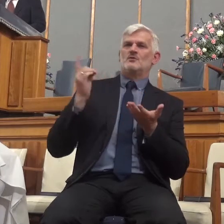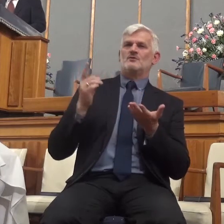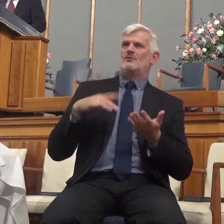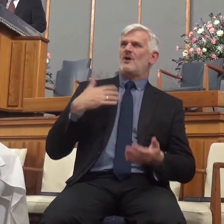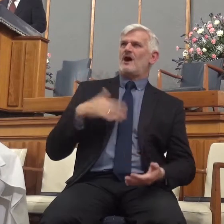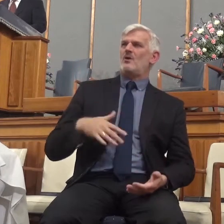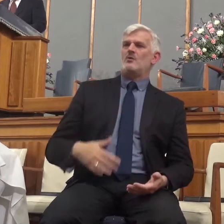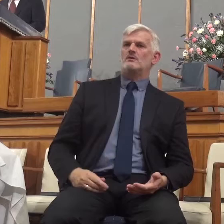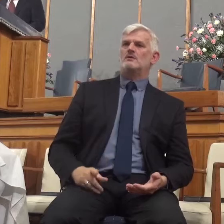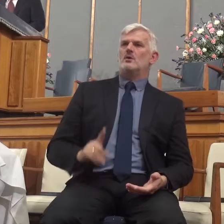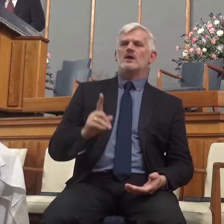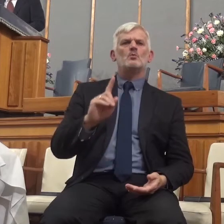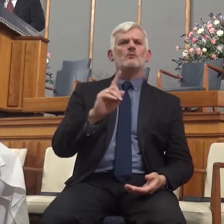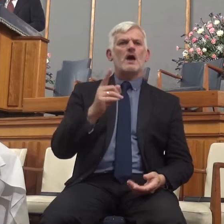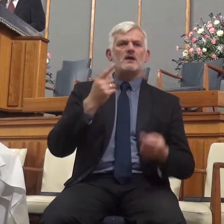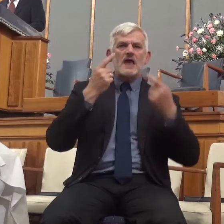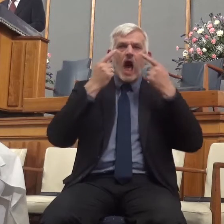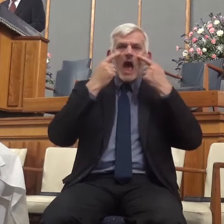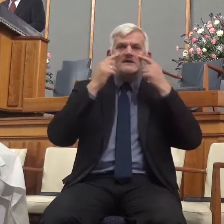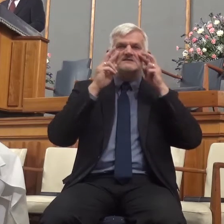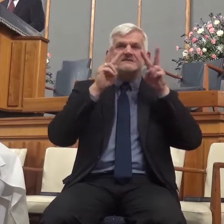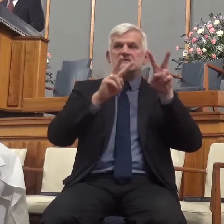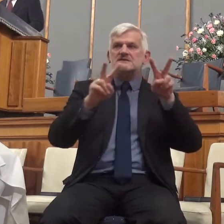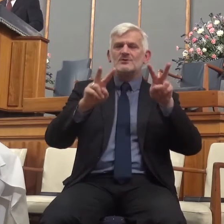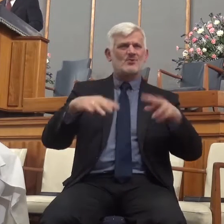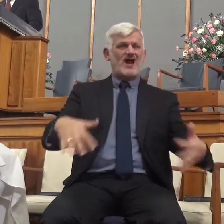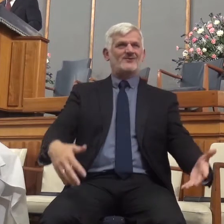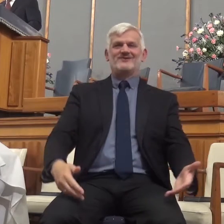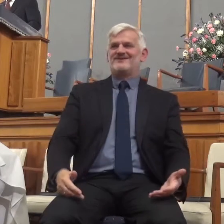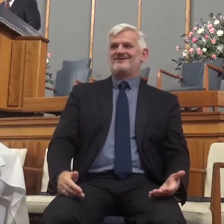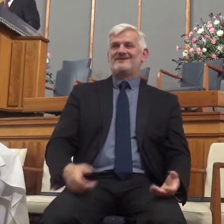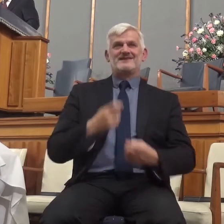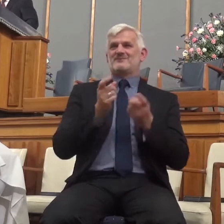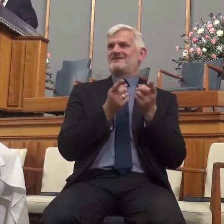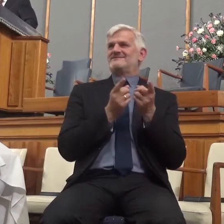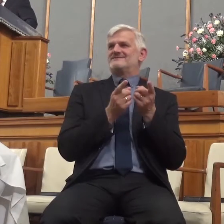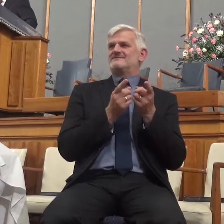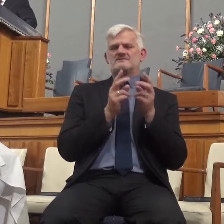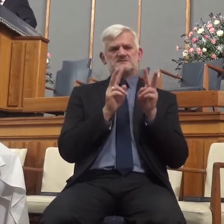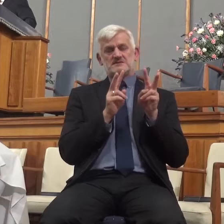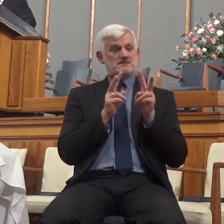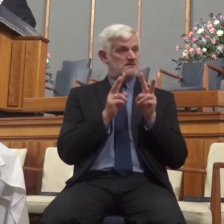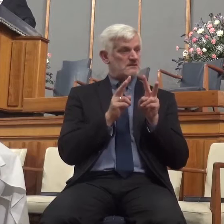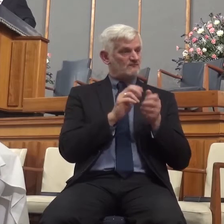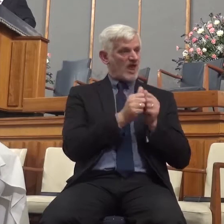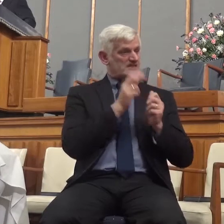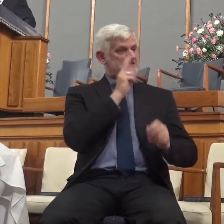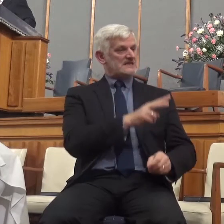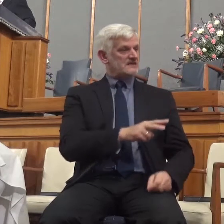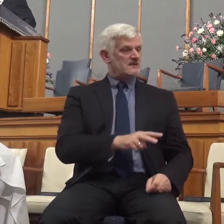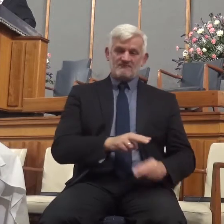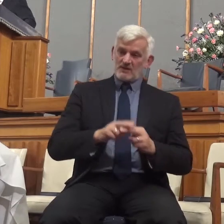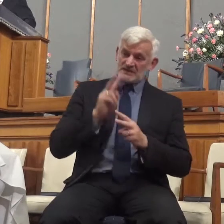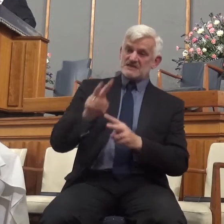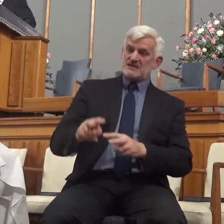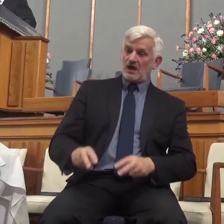of vision and the capacity to see astonishing things, and to see friends and loved ones,